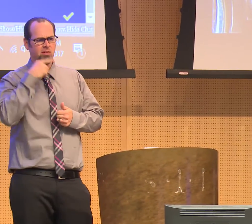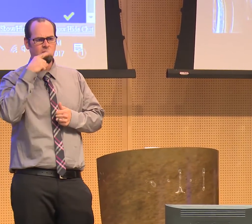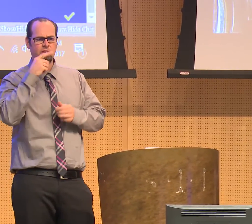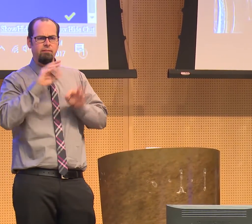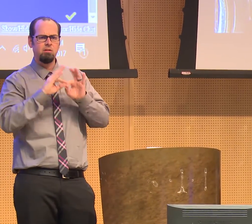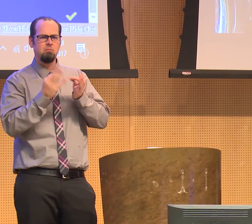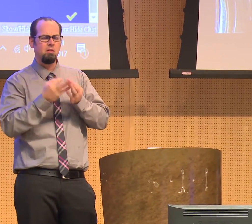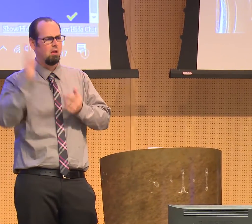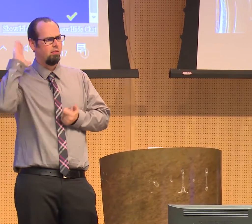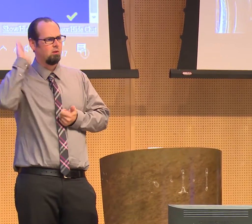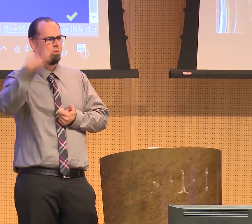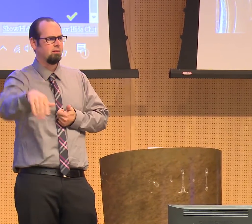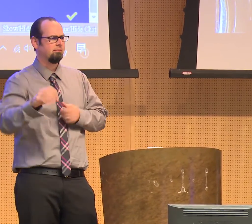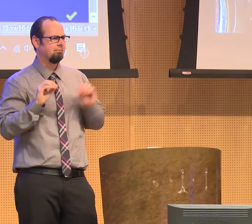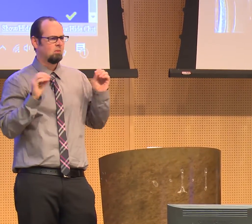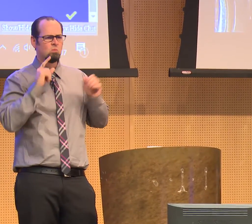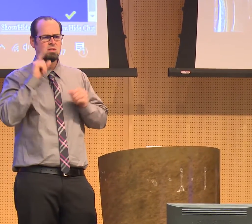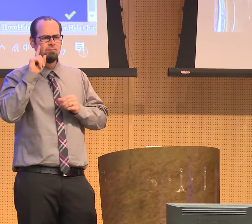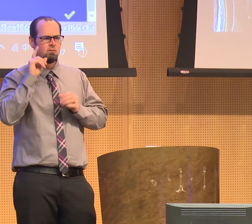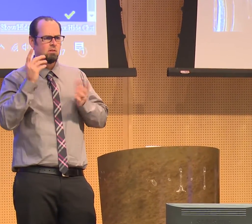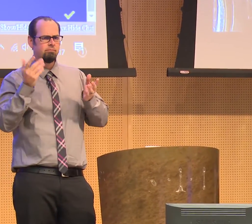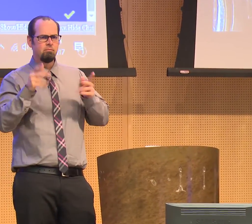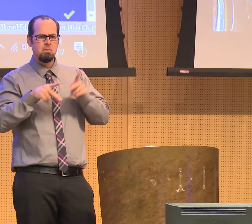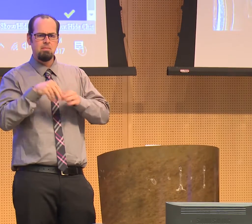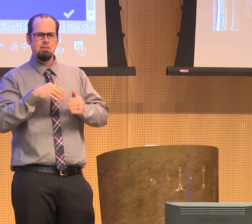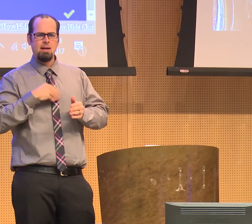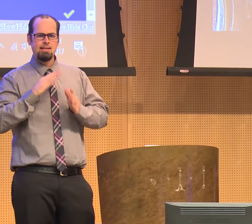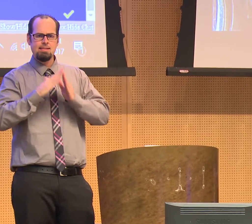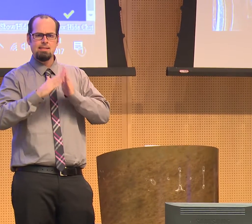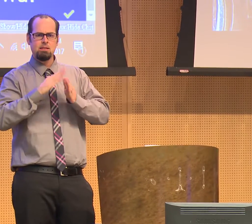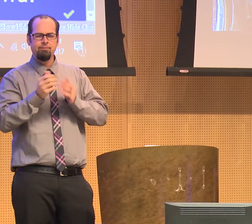I grew up in Iowa. My family was hearing,